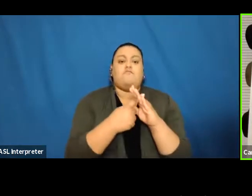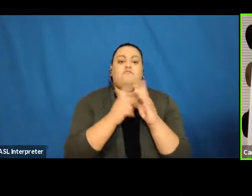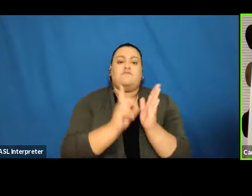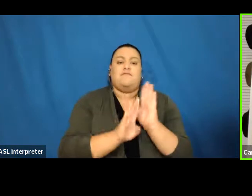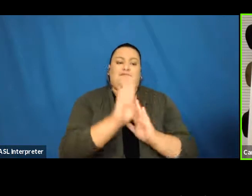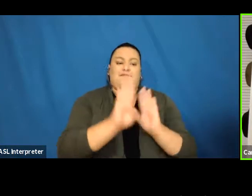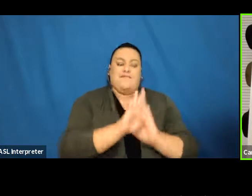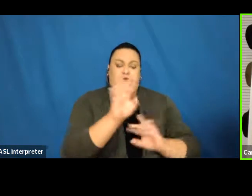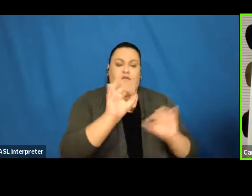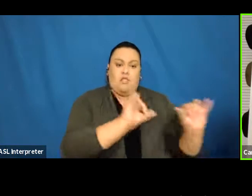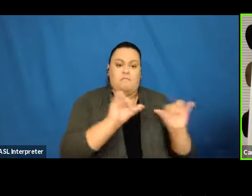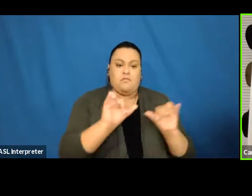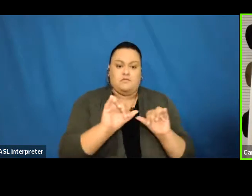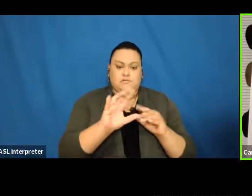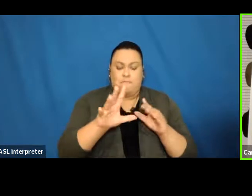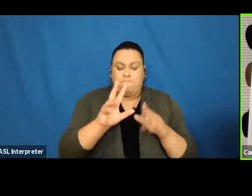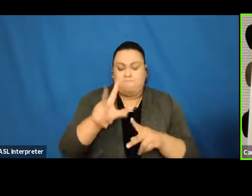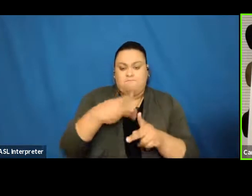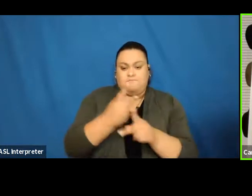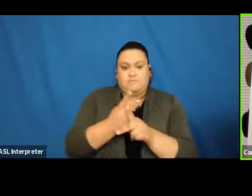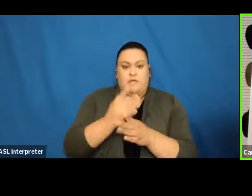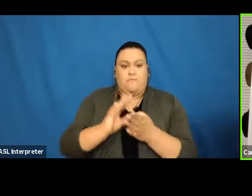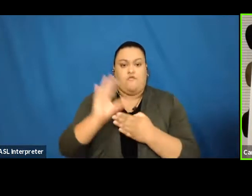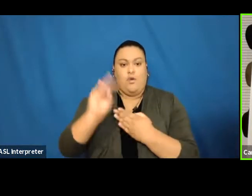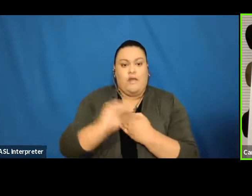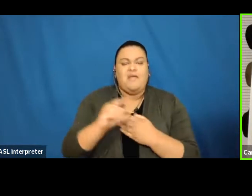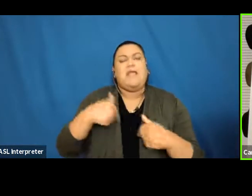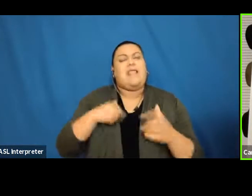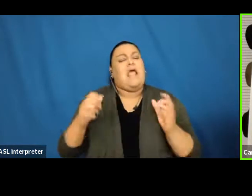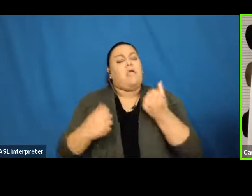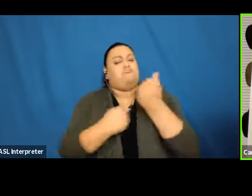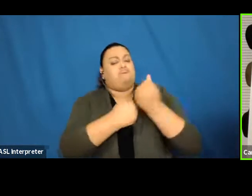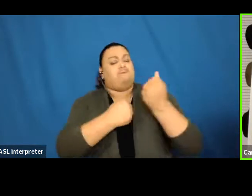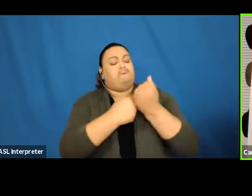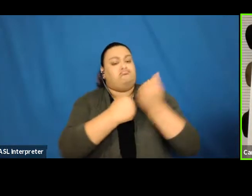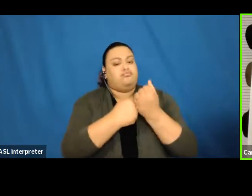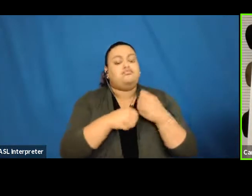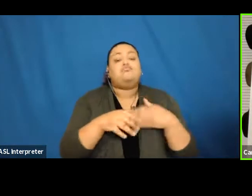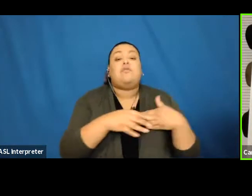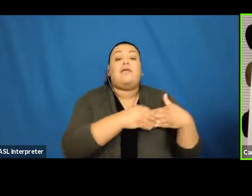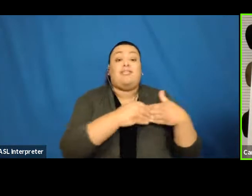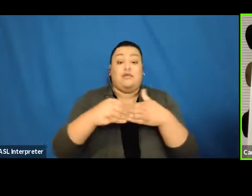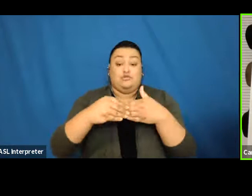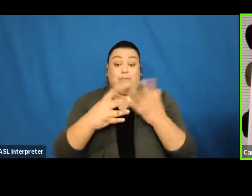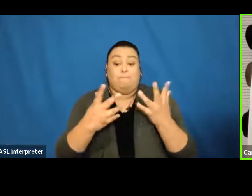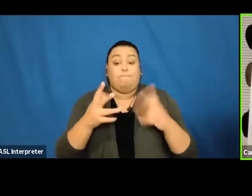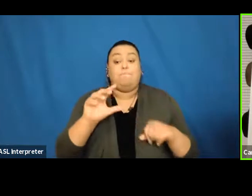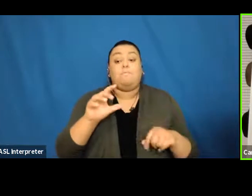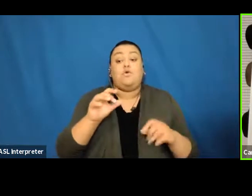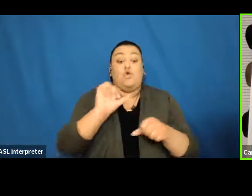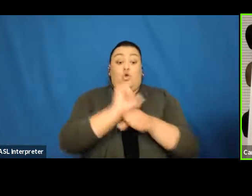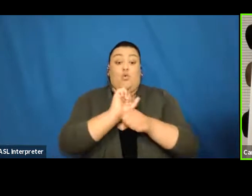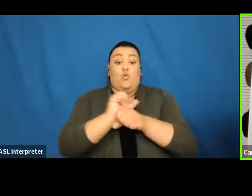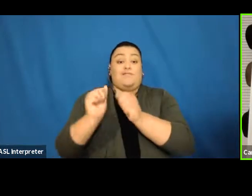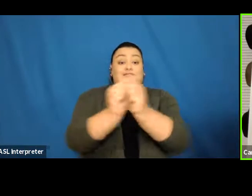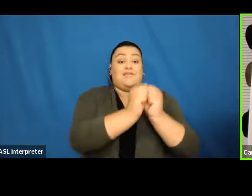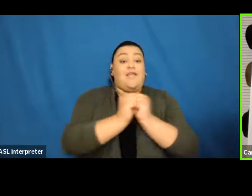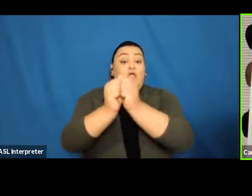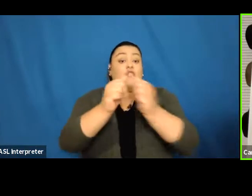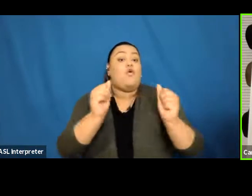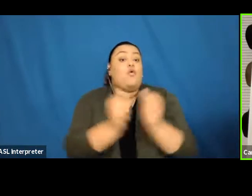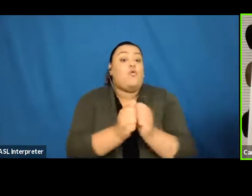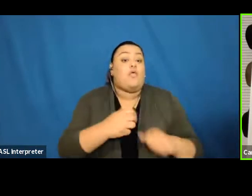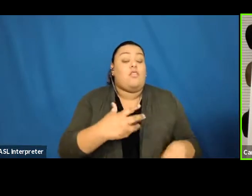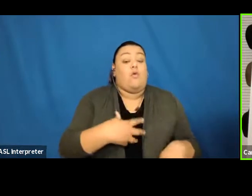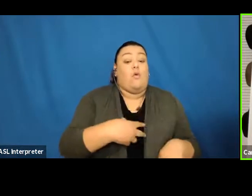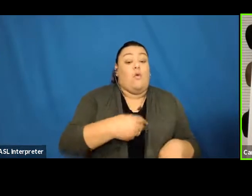advocated a leadership at Berkeley and elsewhere in higher education to work together with white colleagues and especially Black colleagues. You